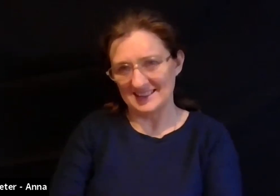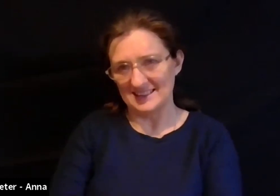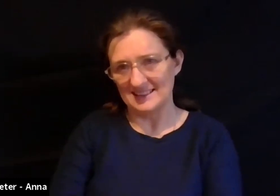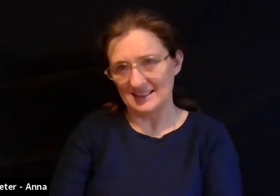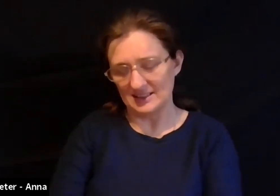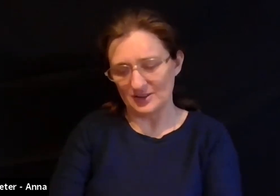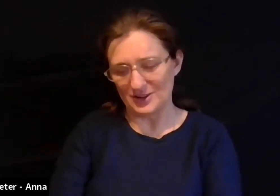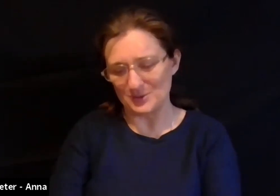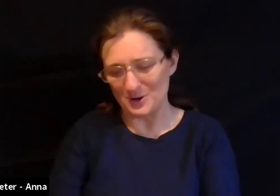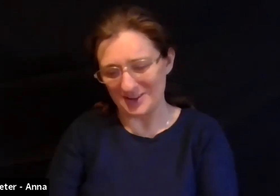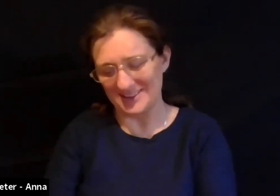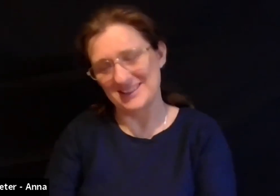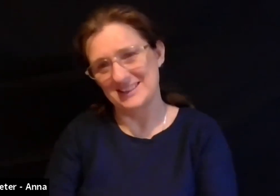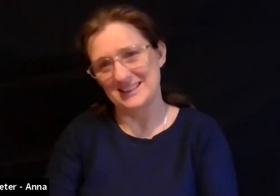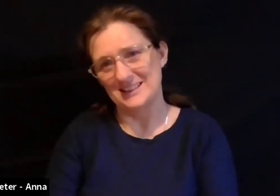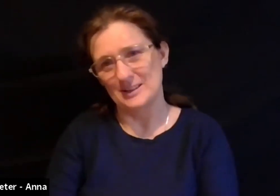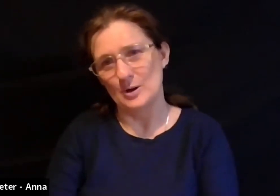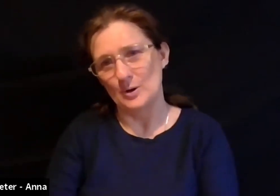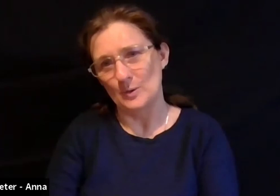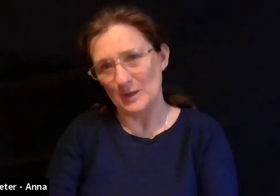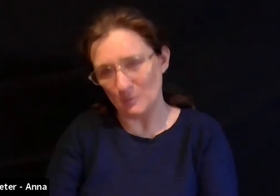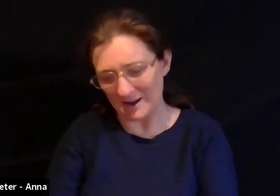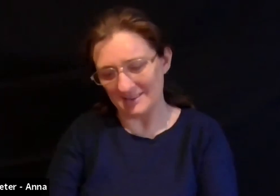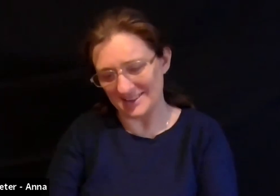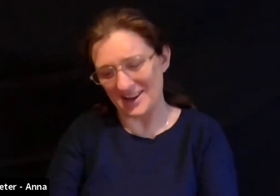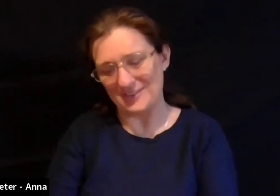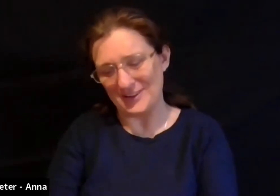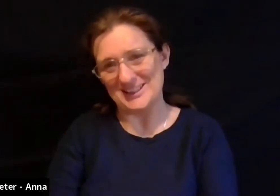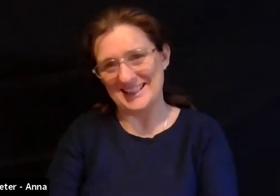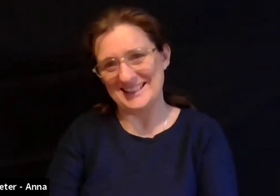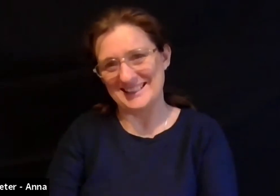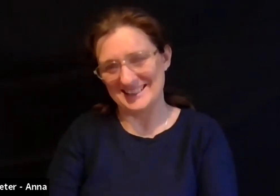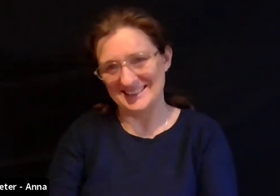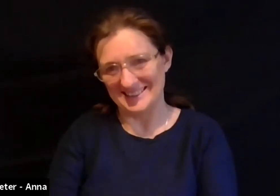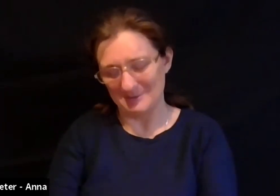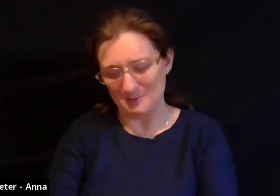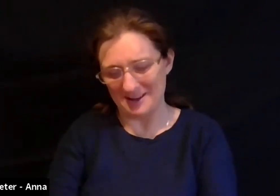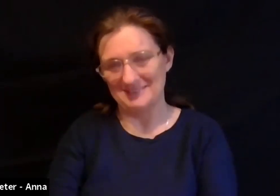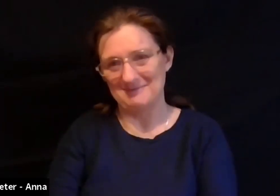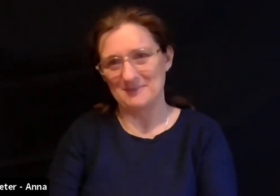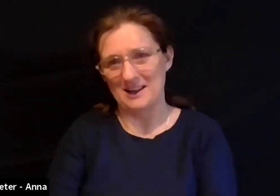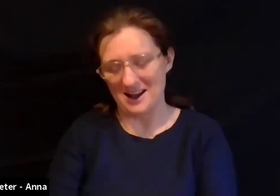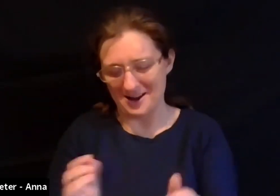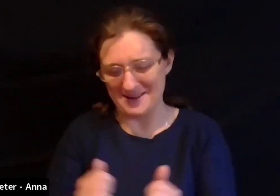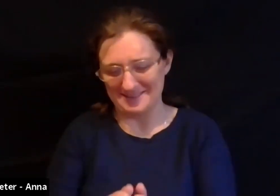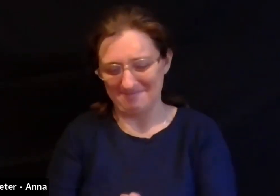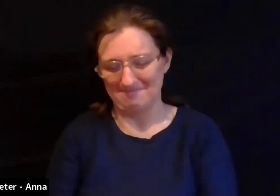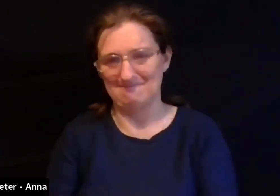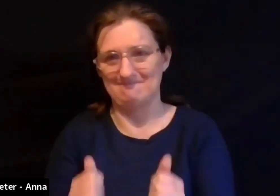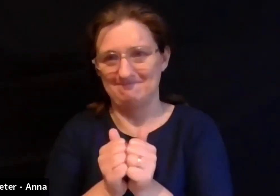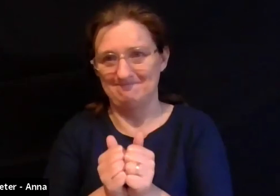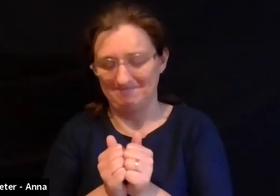This is God's world. We will serve God in it. We will.